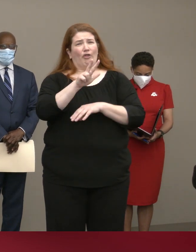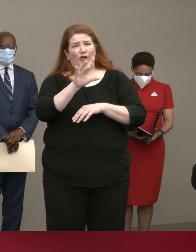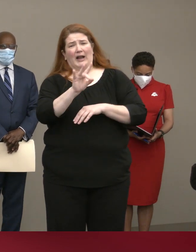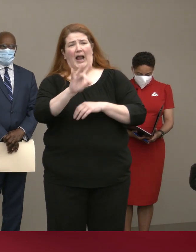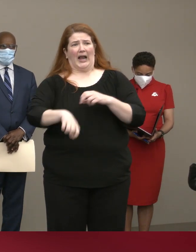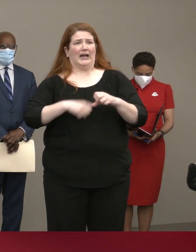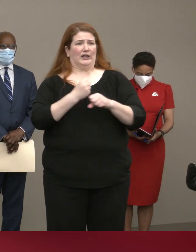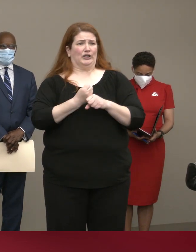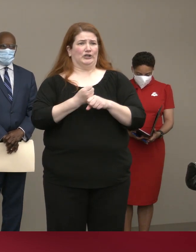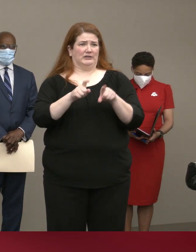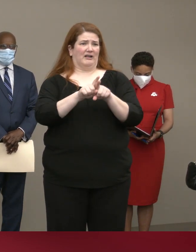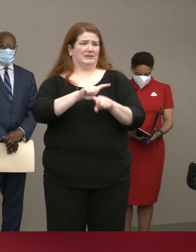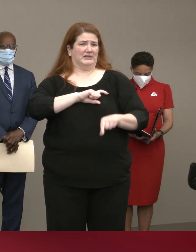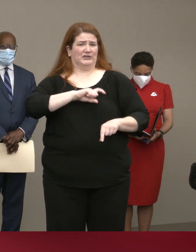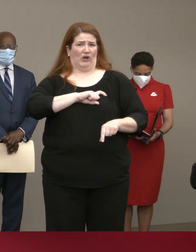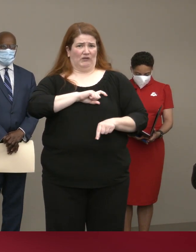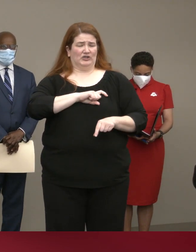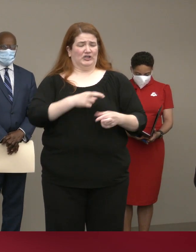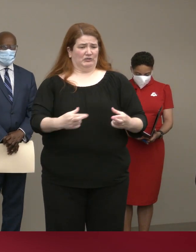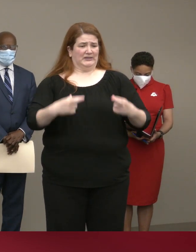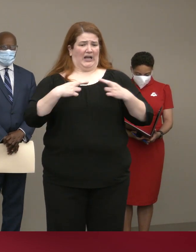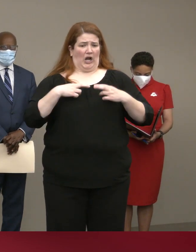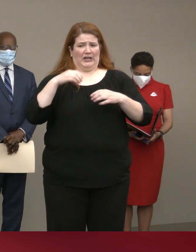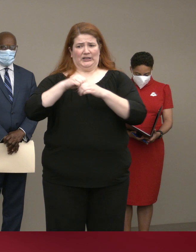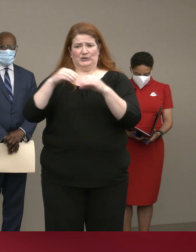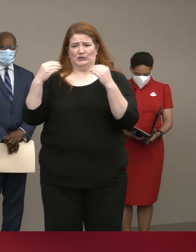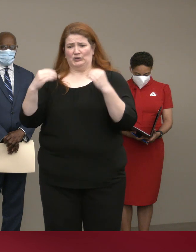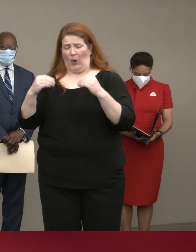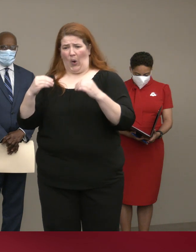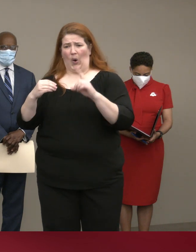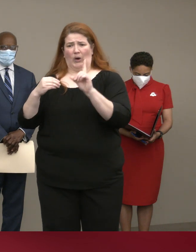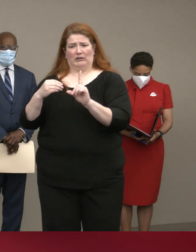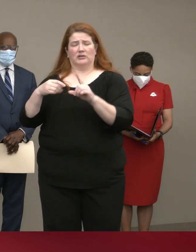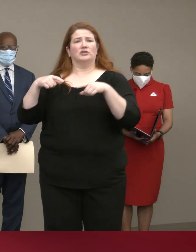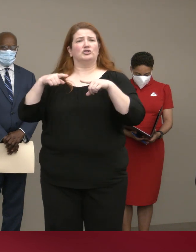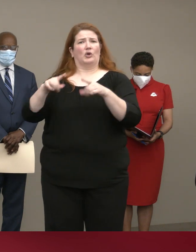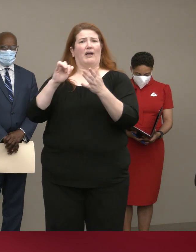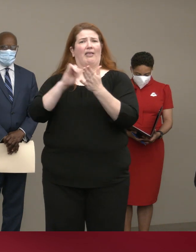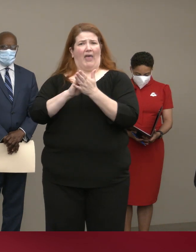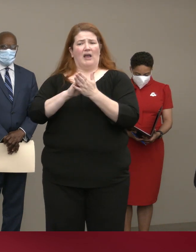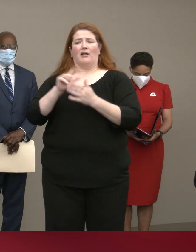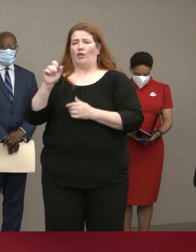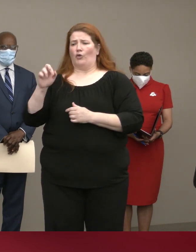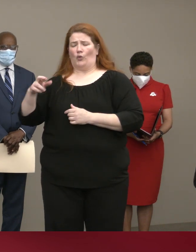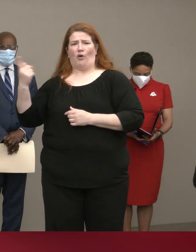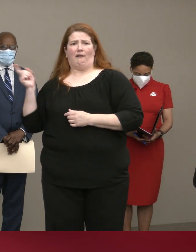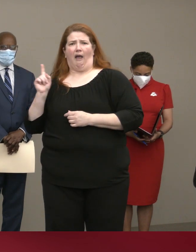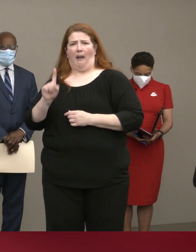years during a looting process. David Dorn was exercising